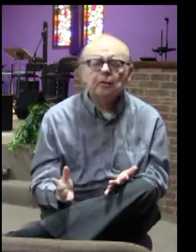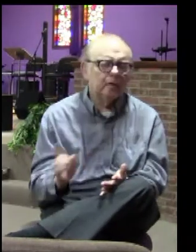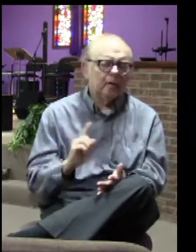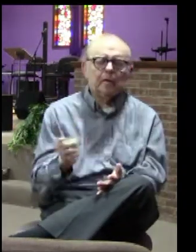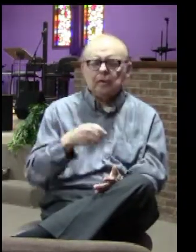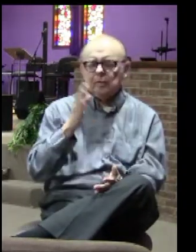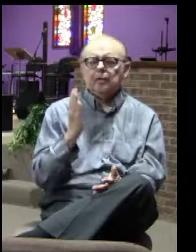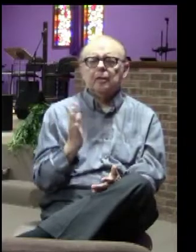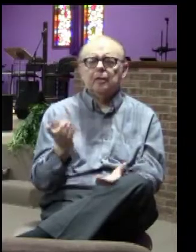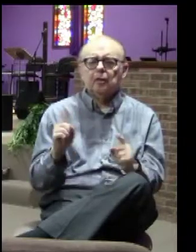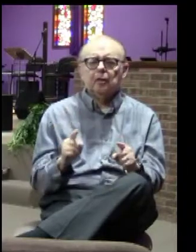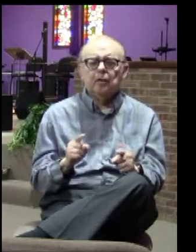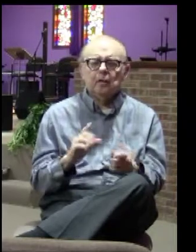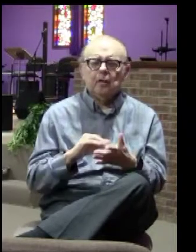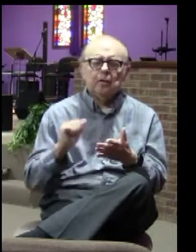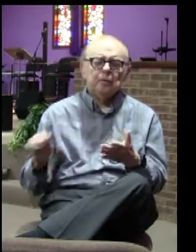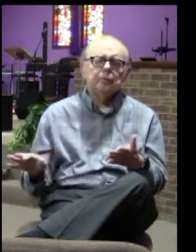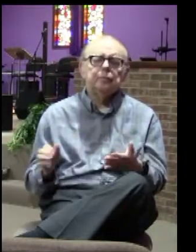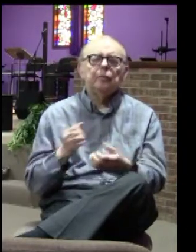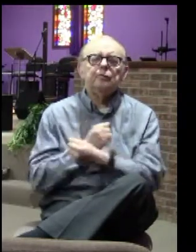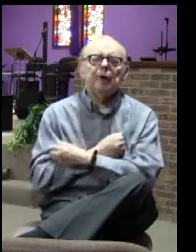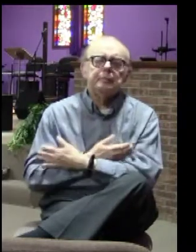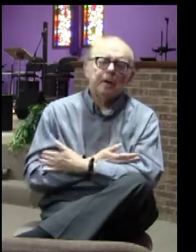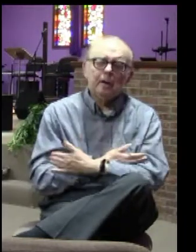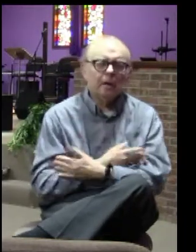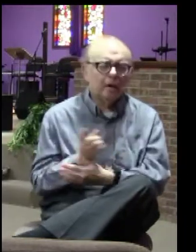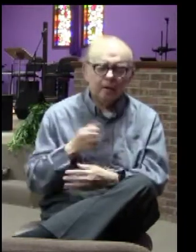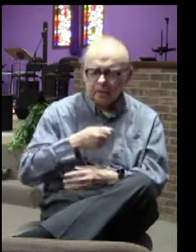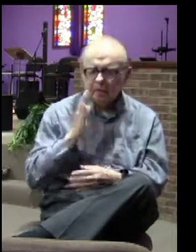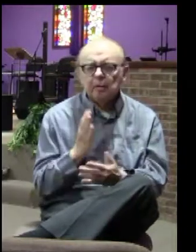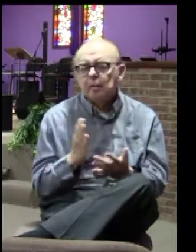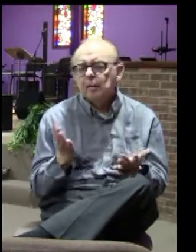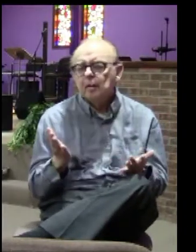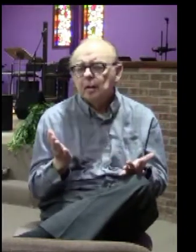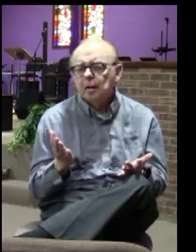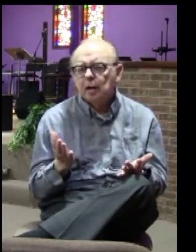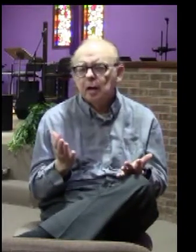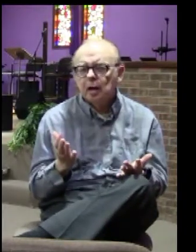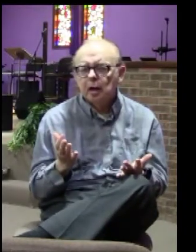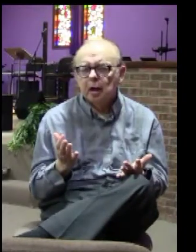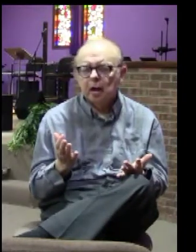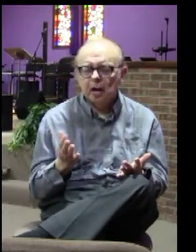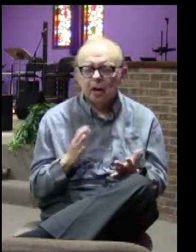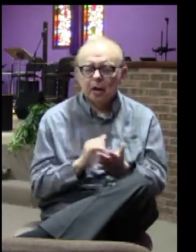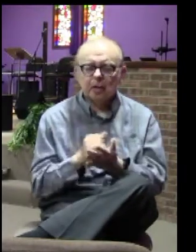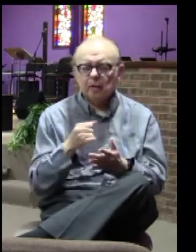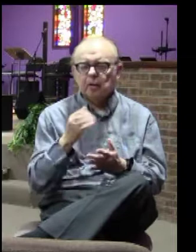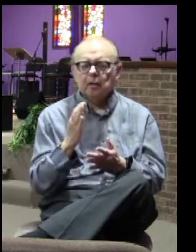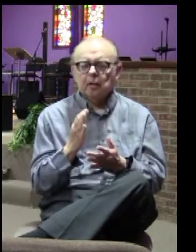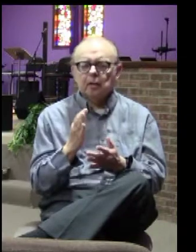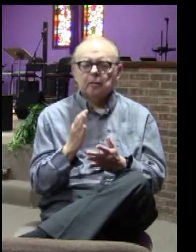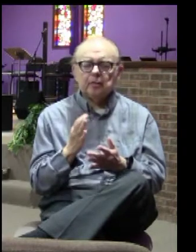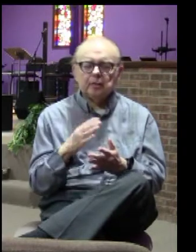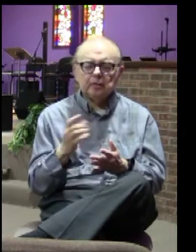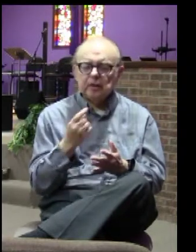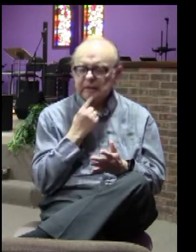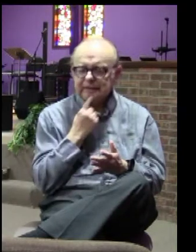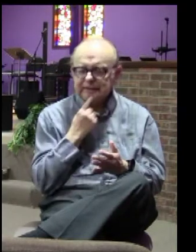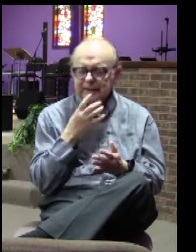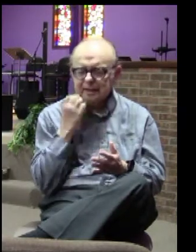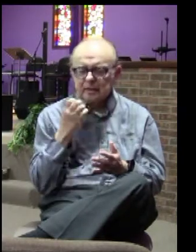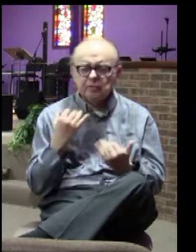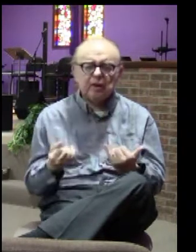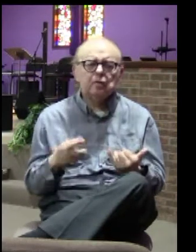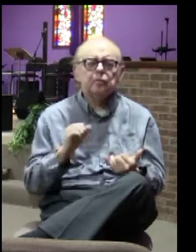Where was God when he took my child? Where was God? They've gone from this bitterness to anger to